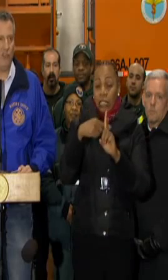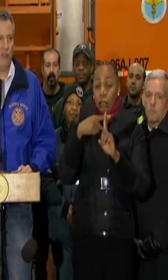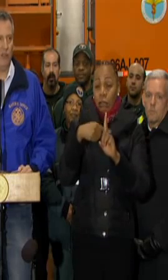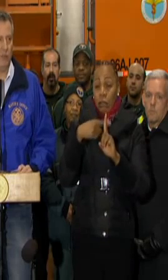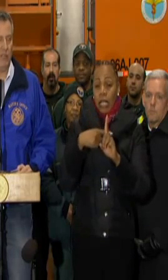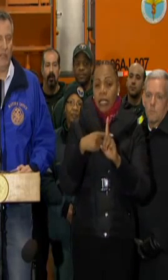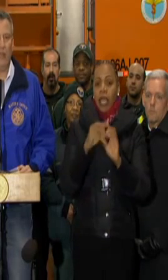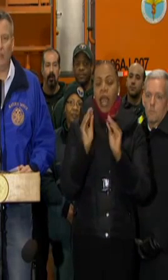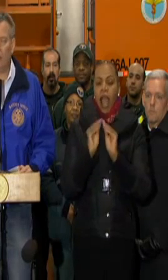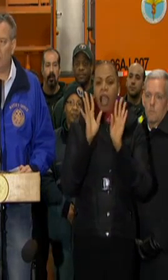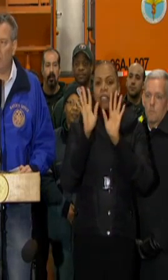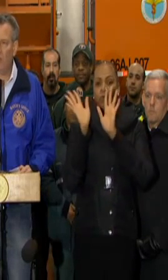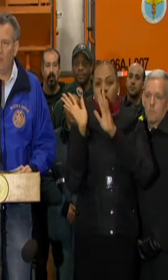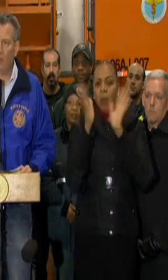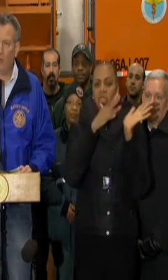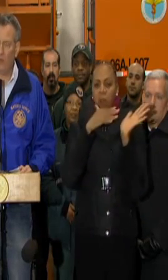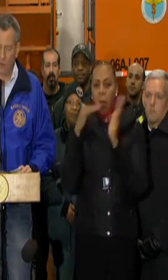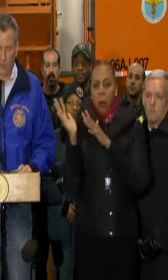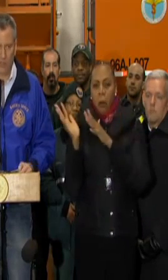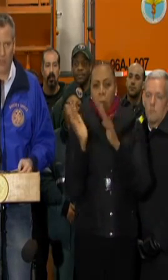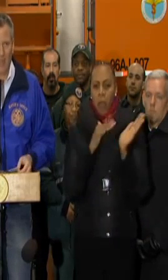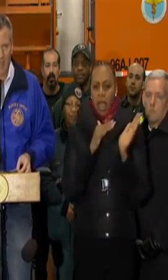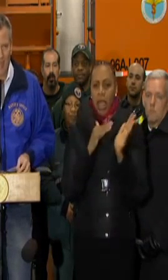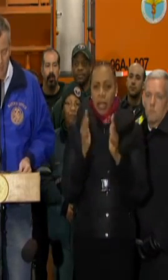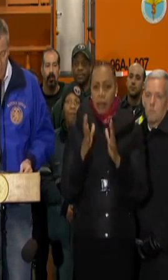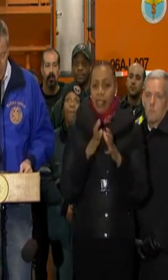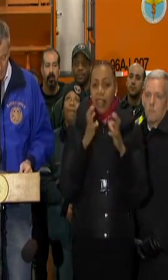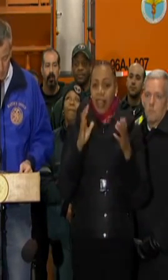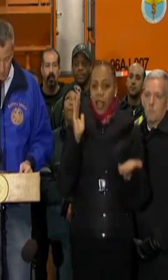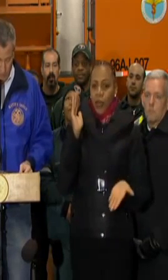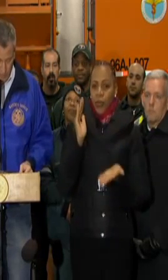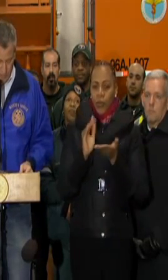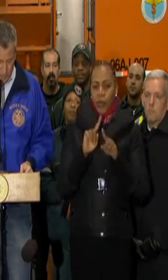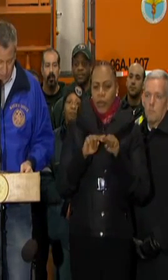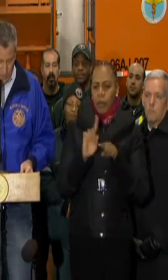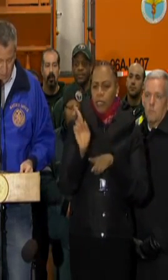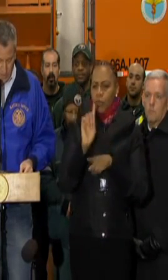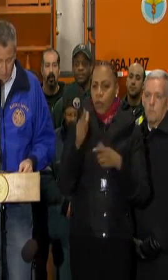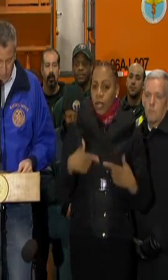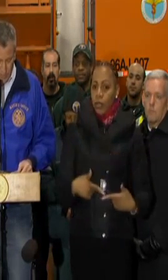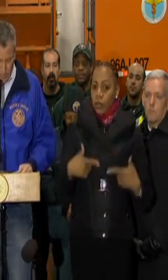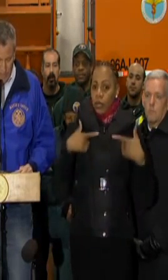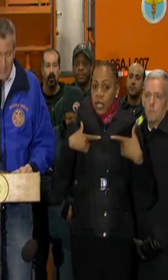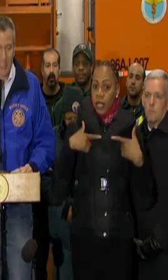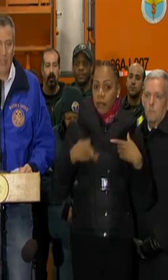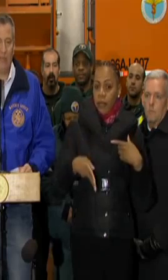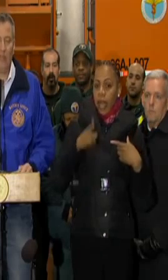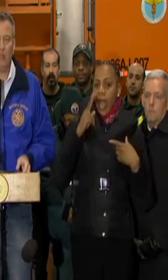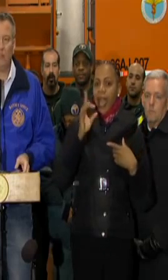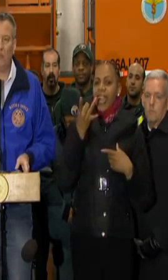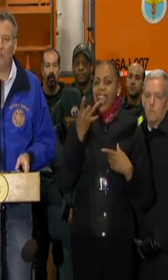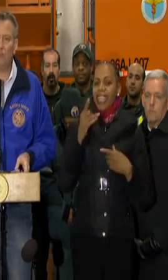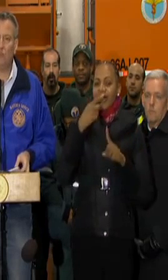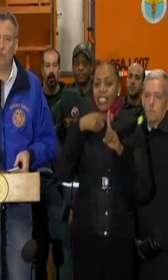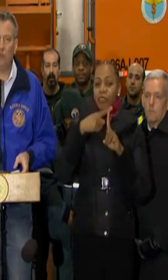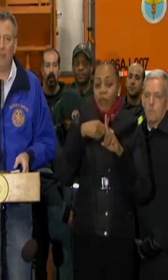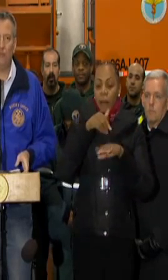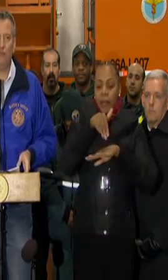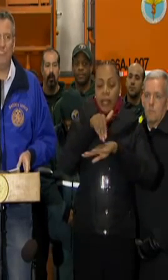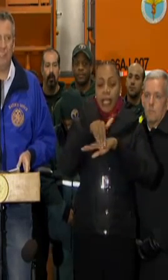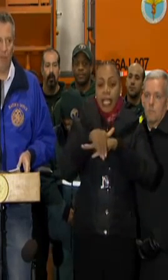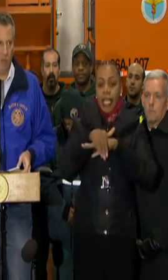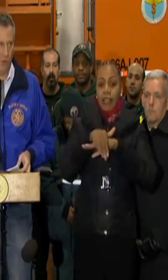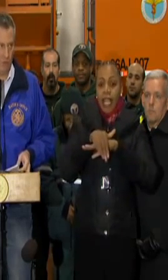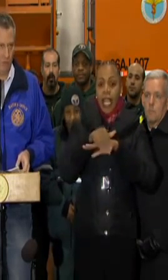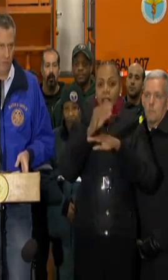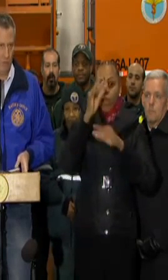wind chill, it could be a lot less depending on where you are. So a high of 18 degrees. But by this evening, the temperatures will go down